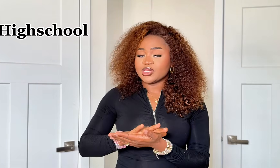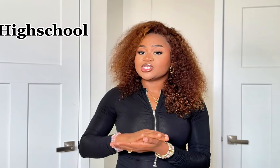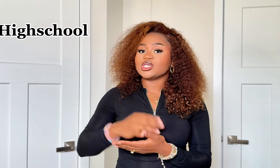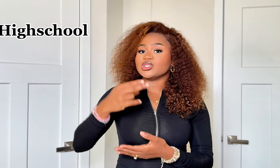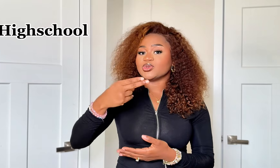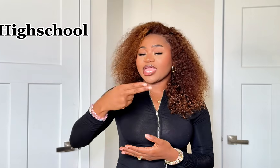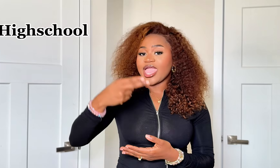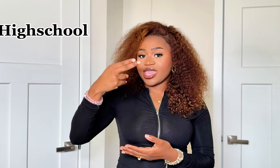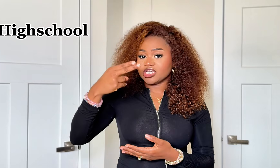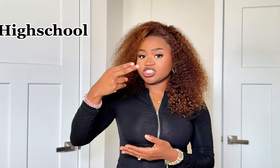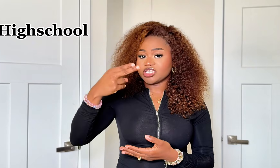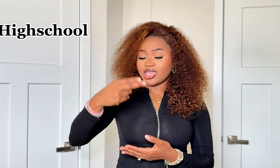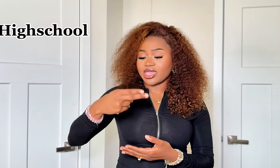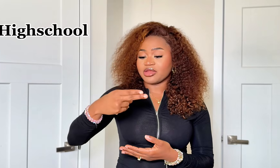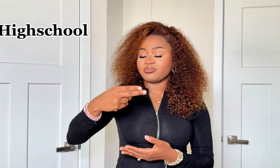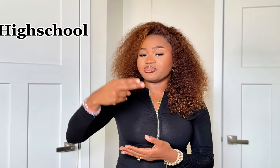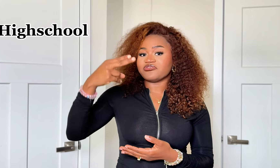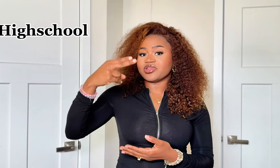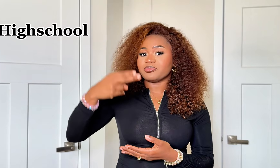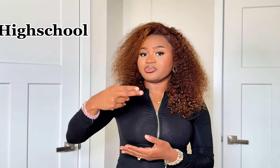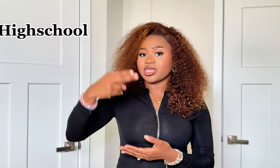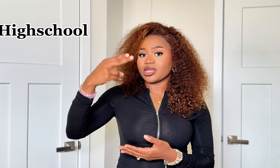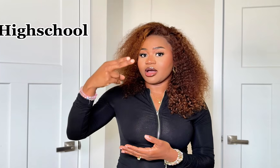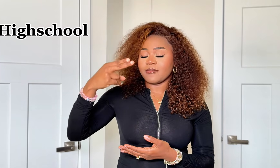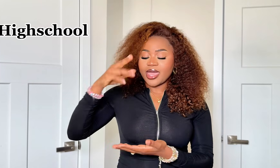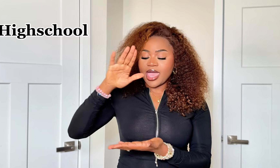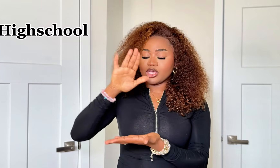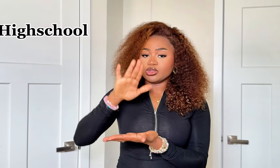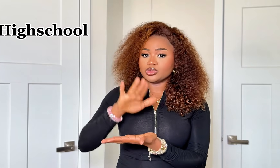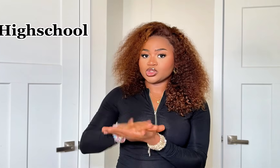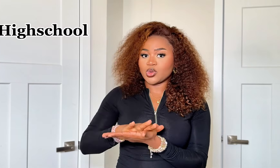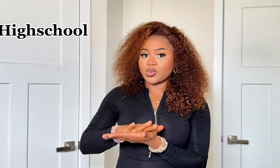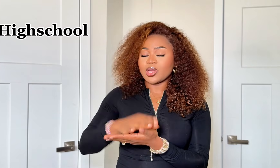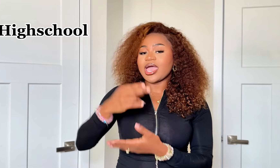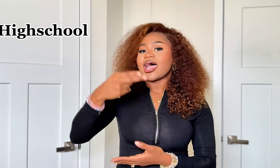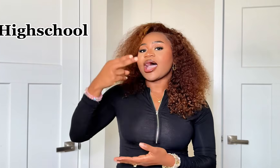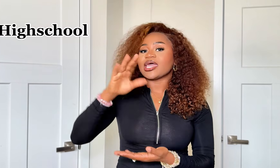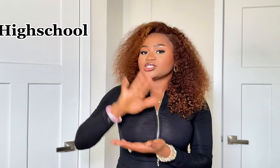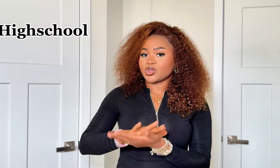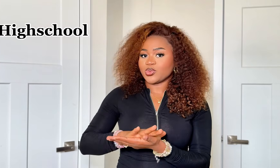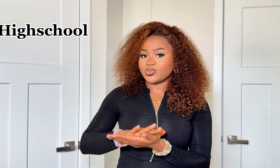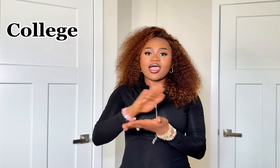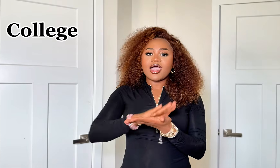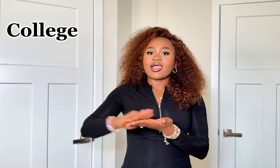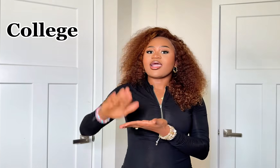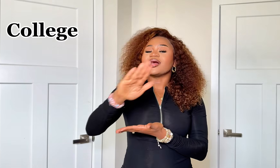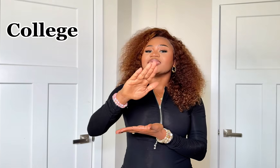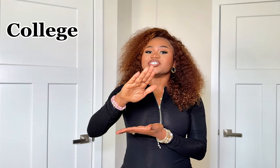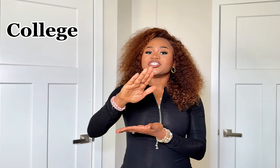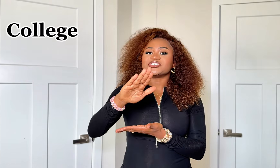So you do the H and you kind of briefly bring it up and you do school. High school. College.